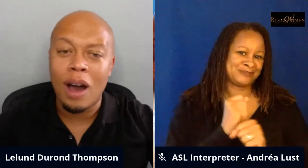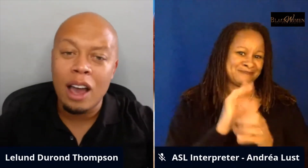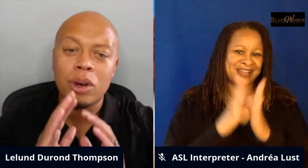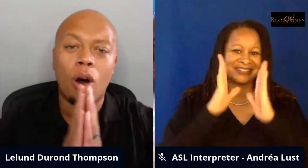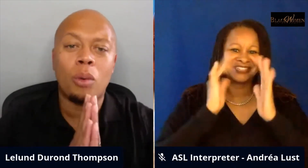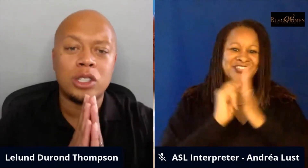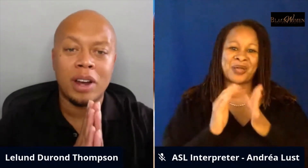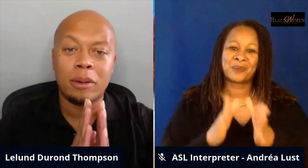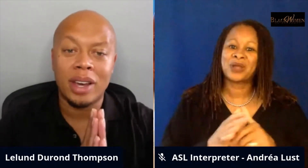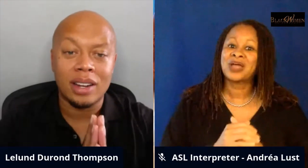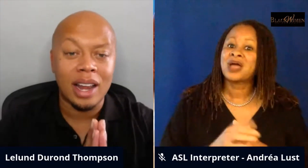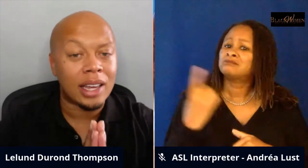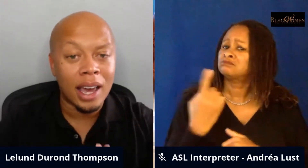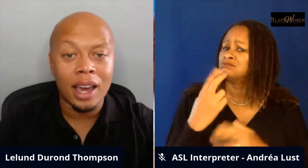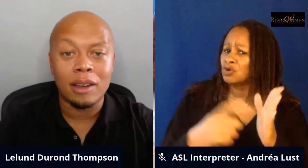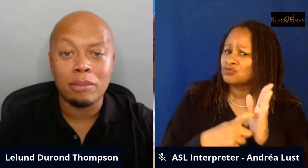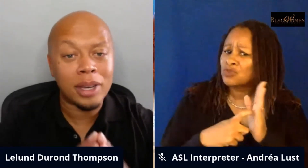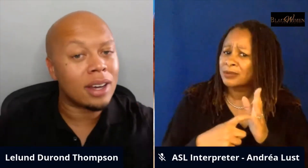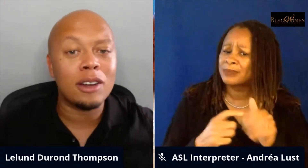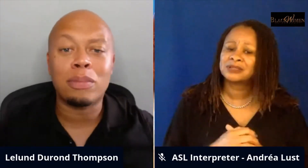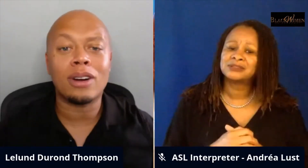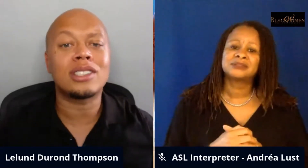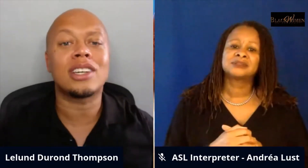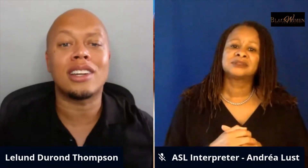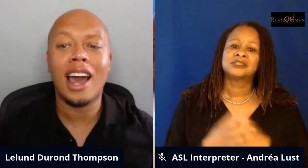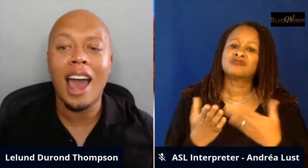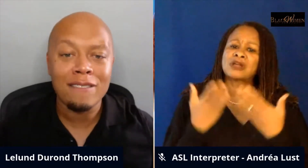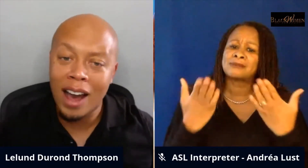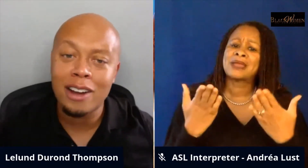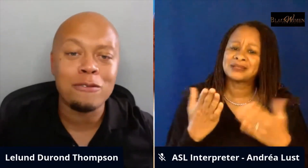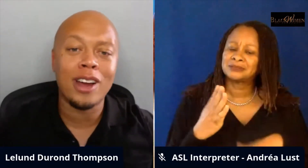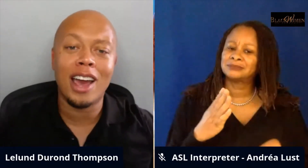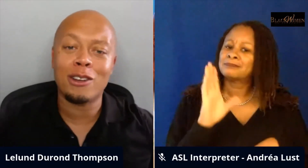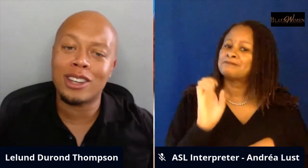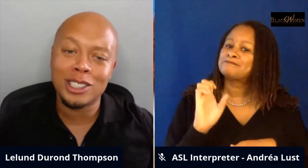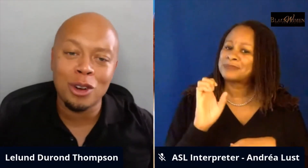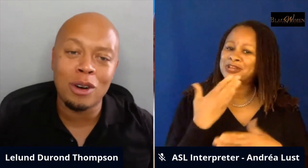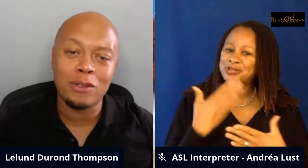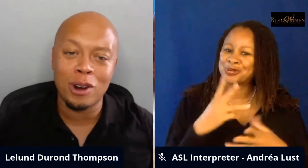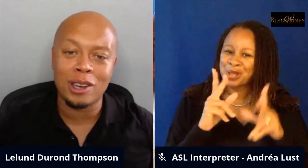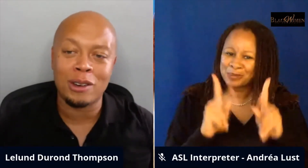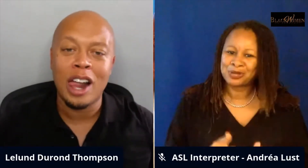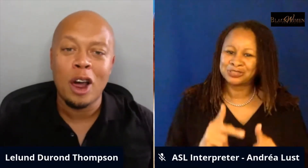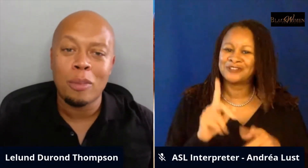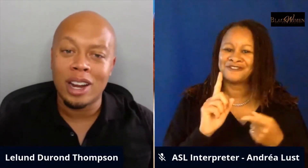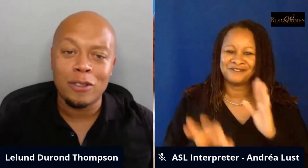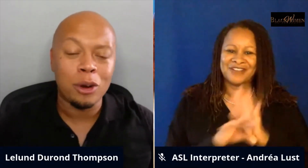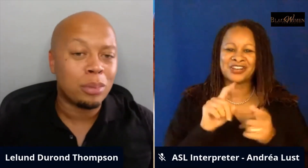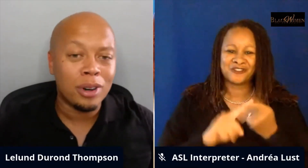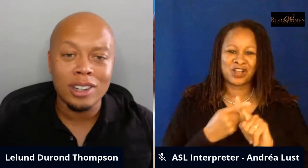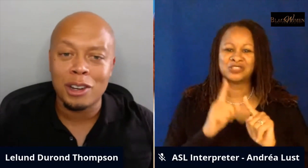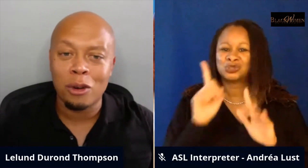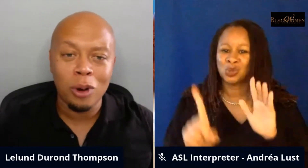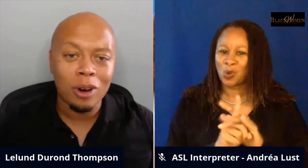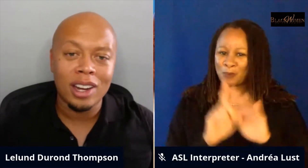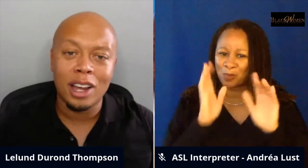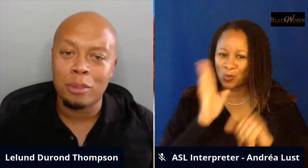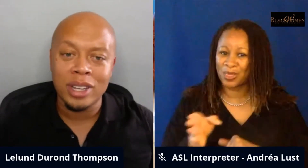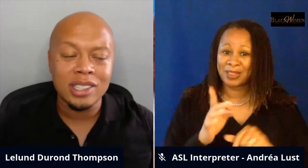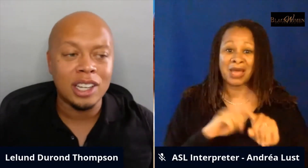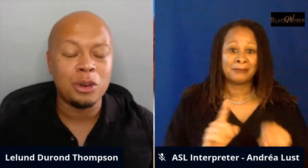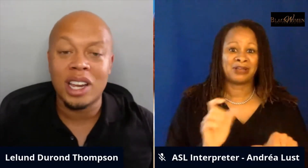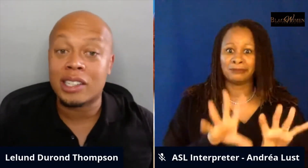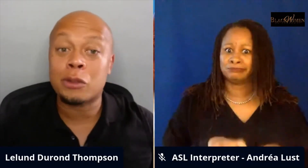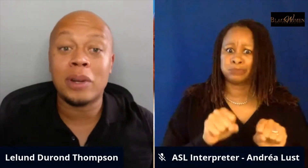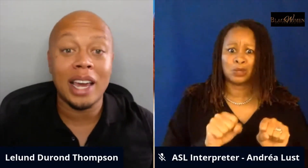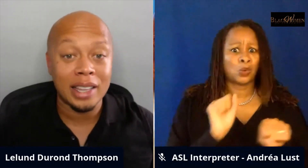way. So I would always recommend like, hey, be a good person, find a friend who can show up for you. But if you're booked and you're working and you're